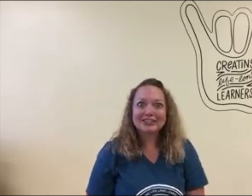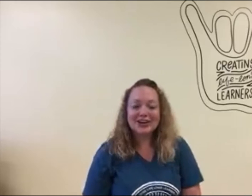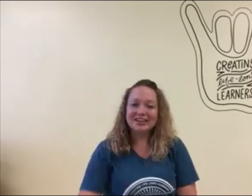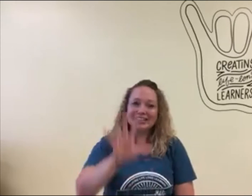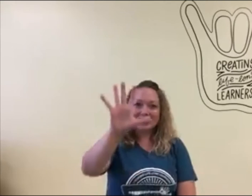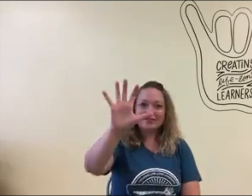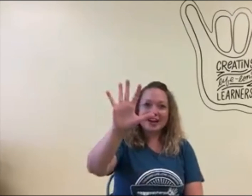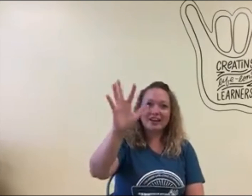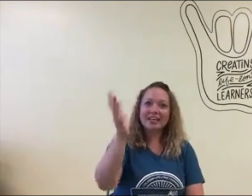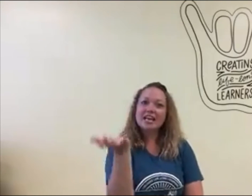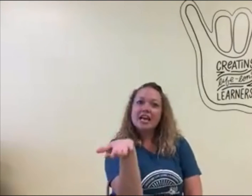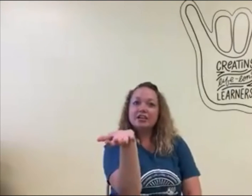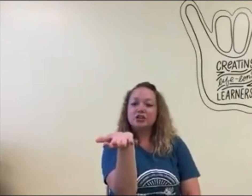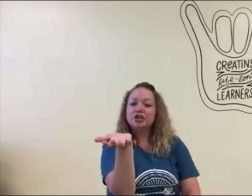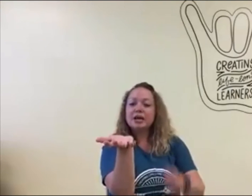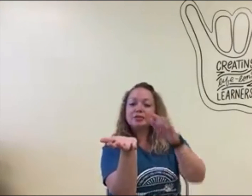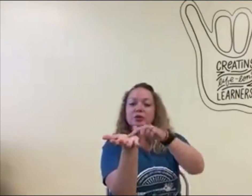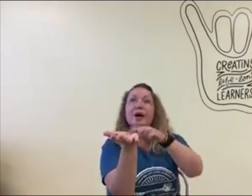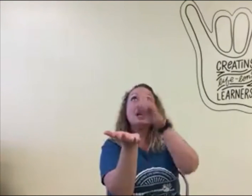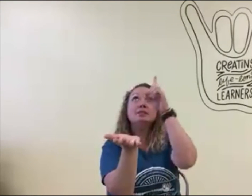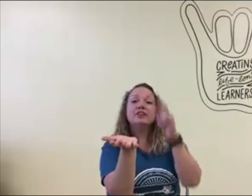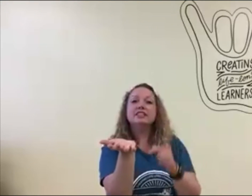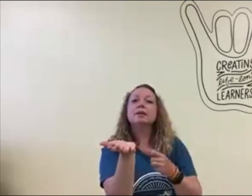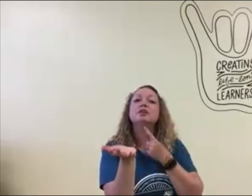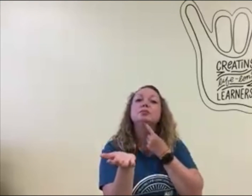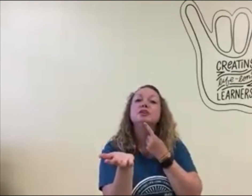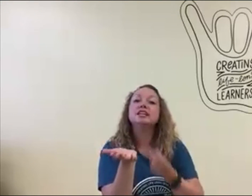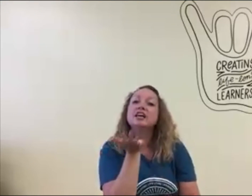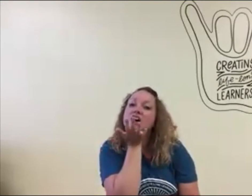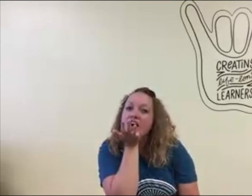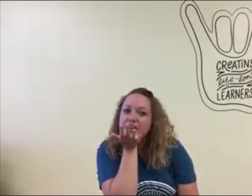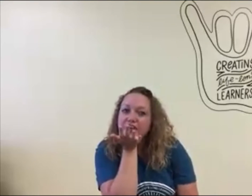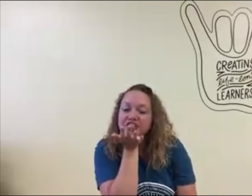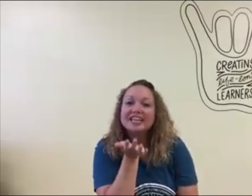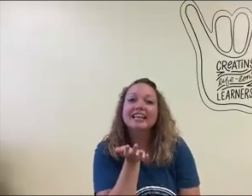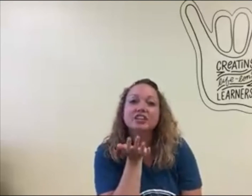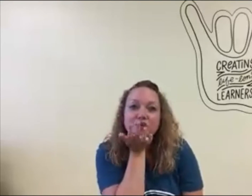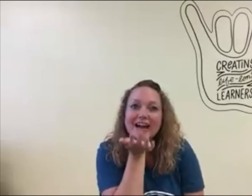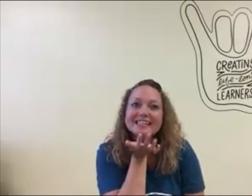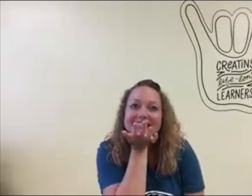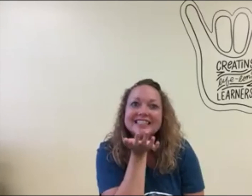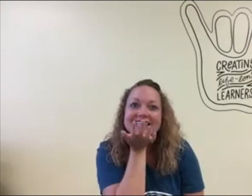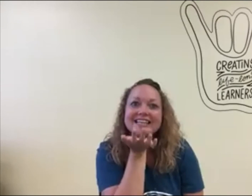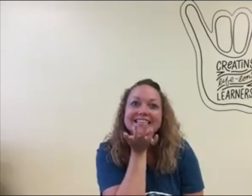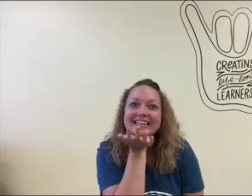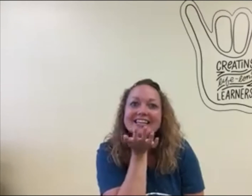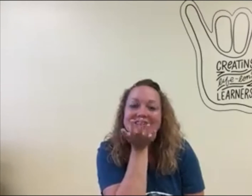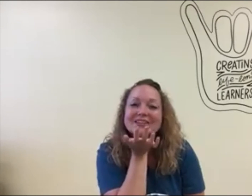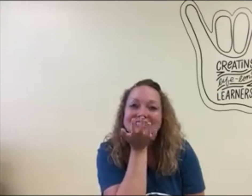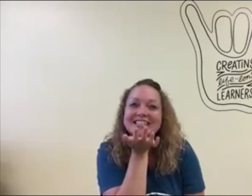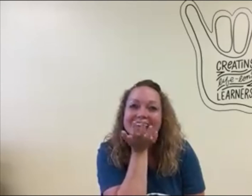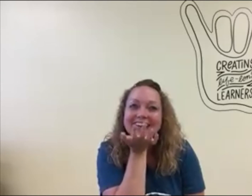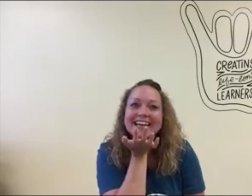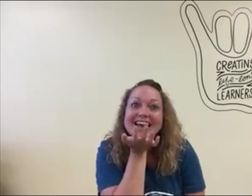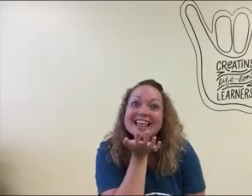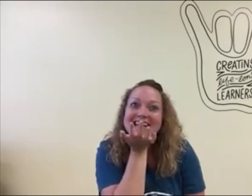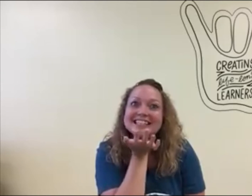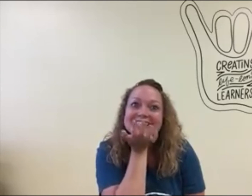you take your five hand and you turn it up so your palm's facing up and you put it under your chin like the grass is tickling your chin. And that's the sign